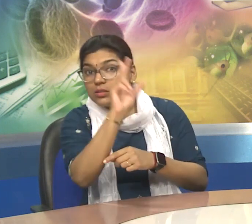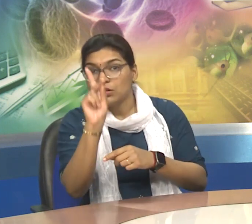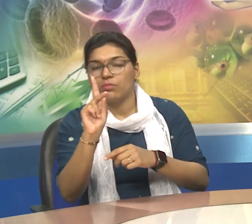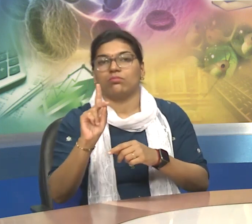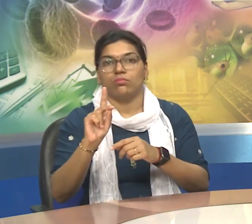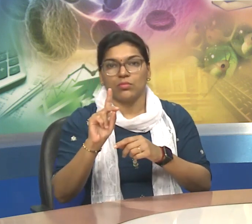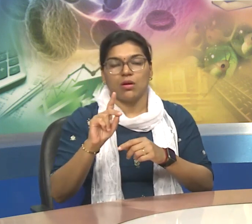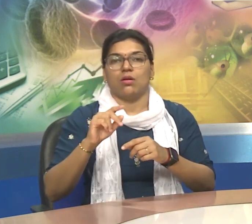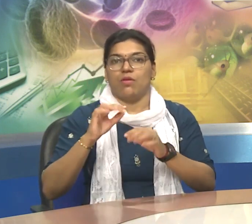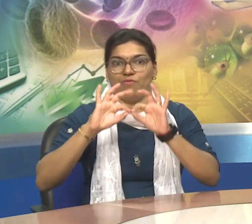OBC,